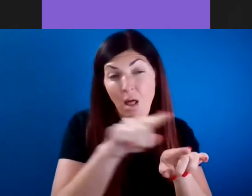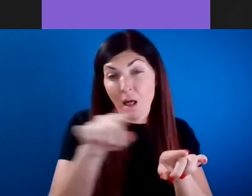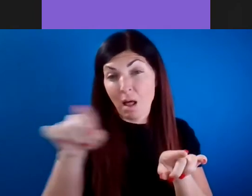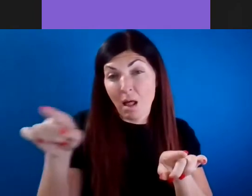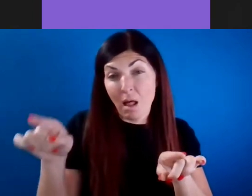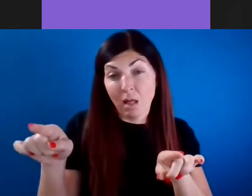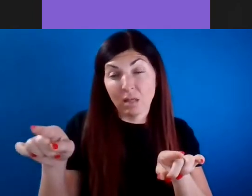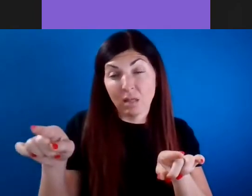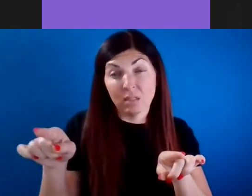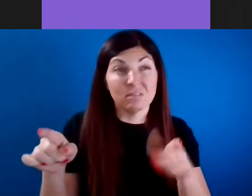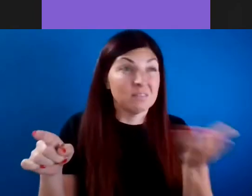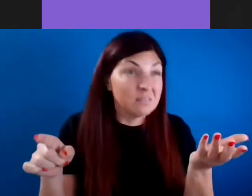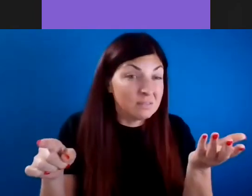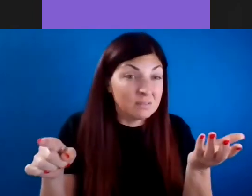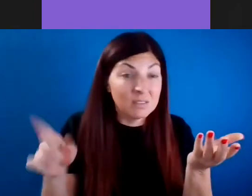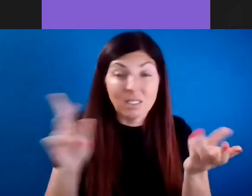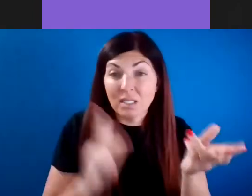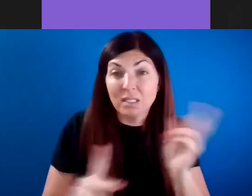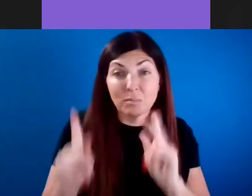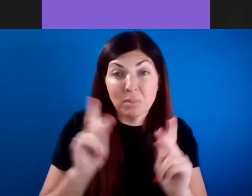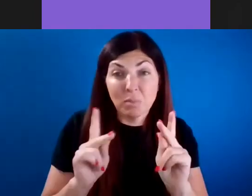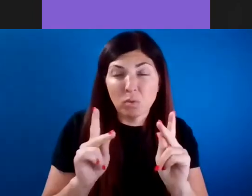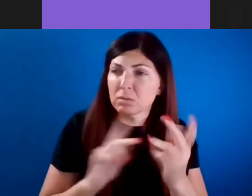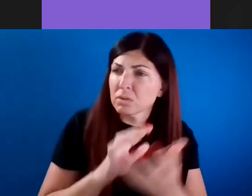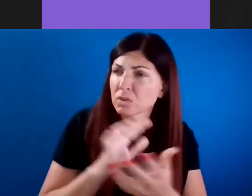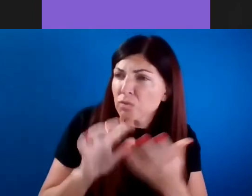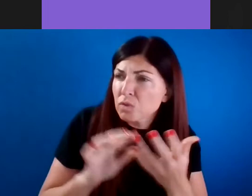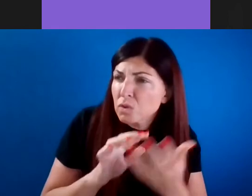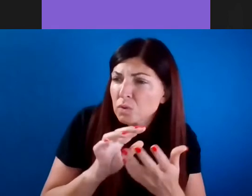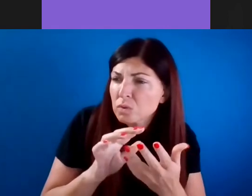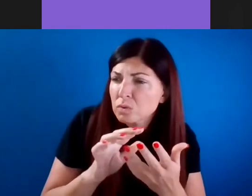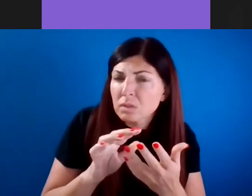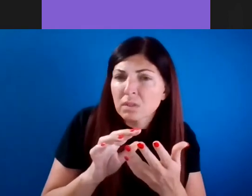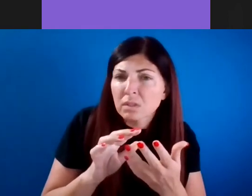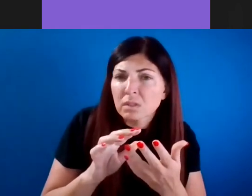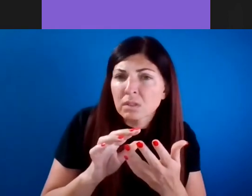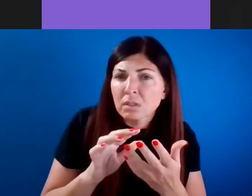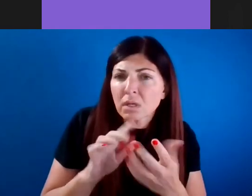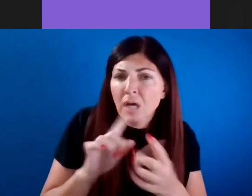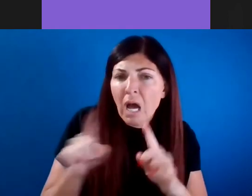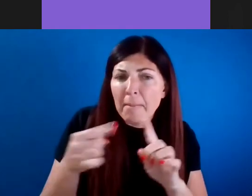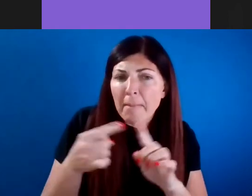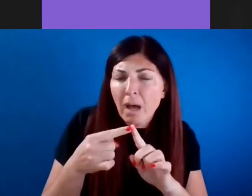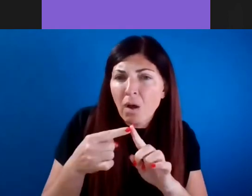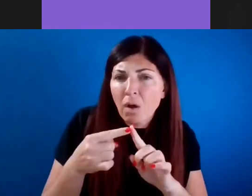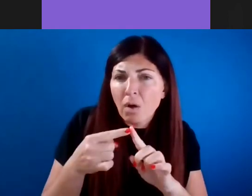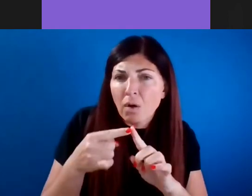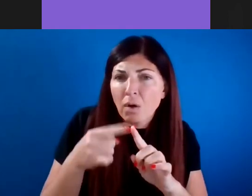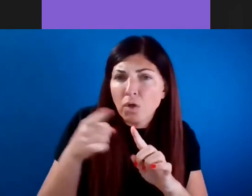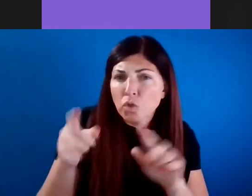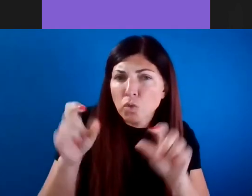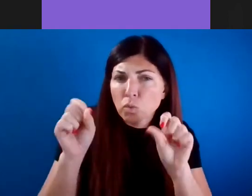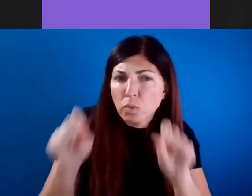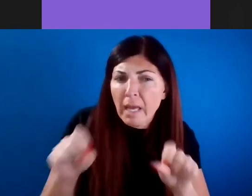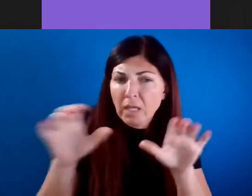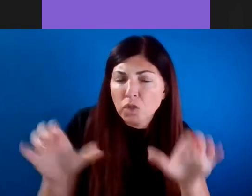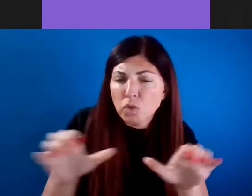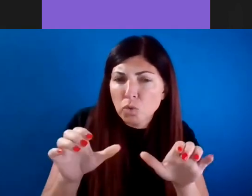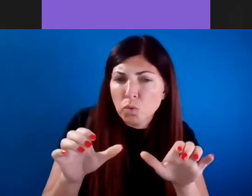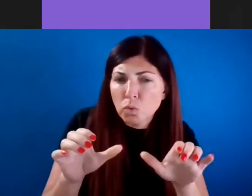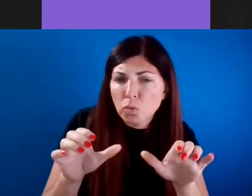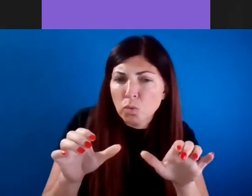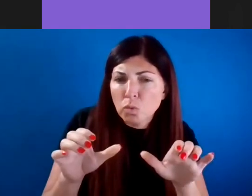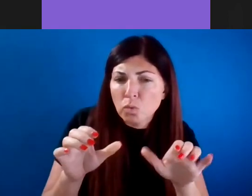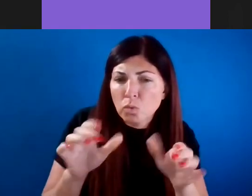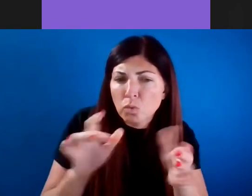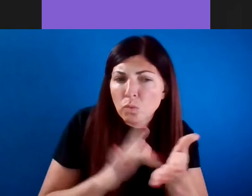much of anywhere because people got really confused when I was talking about how I could do calculus, but couldn't tie my shoes or get